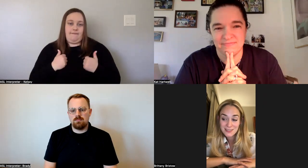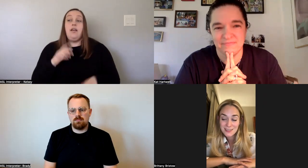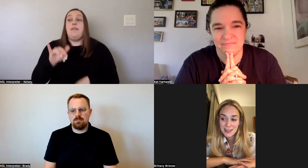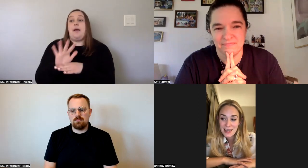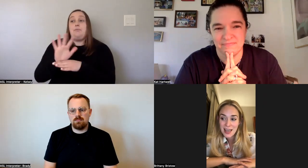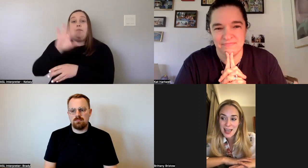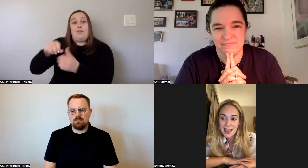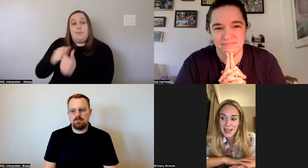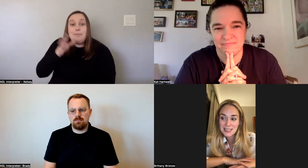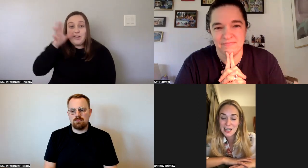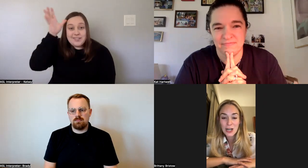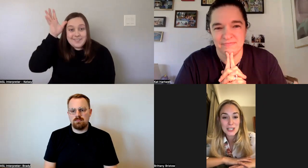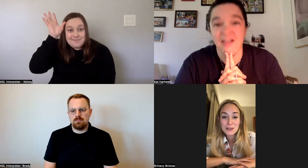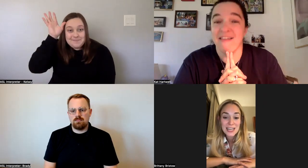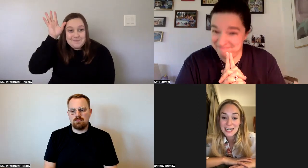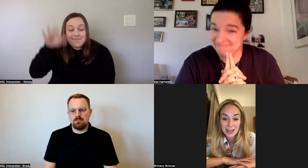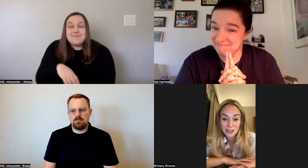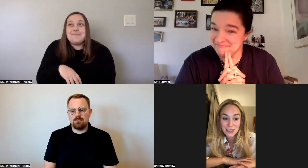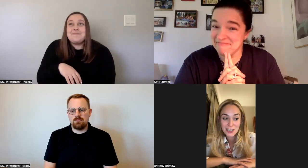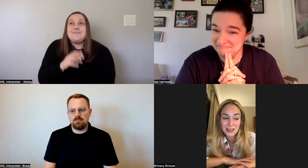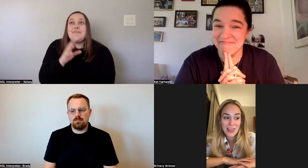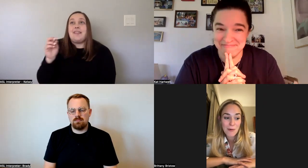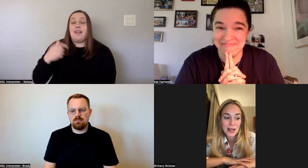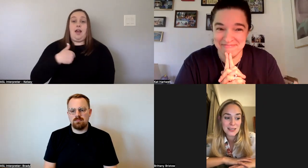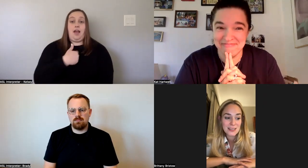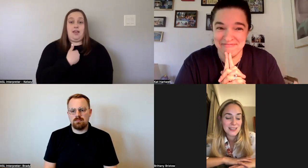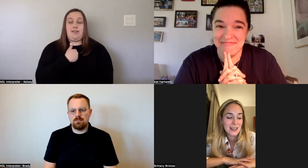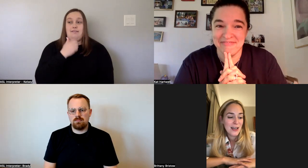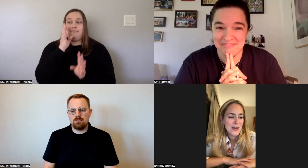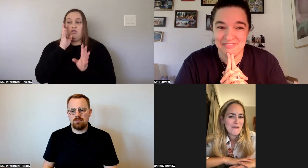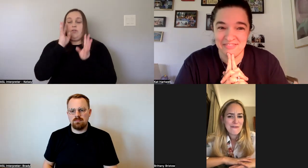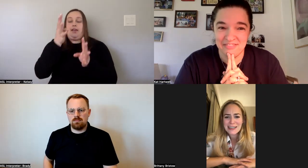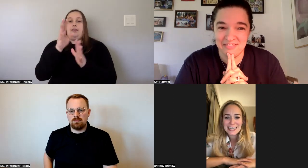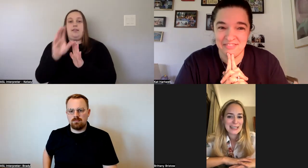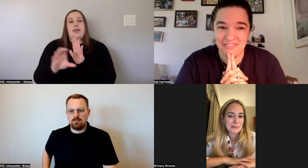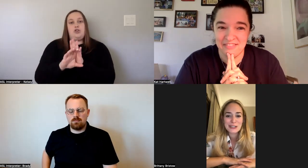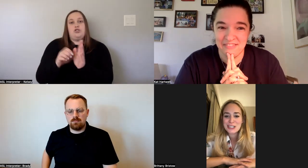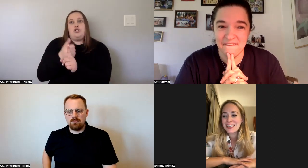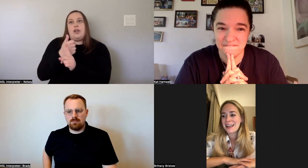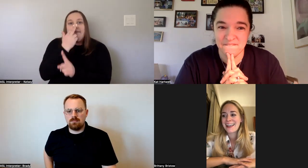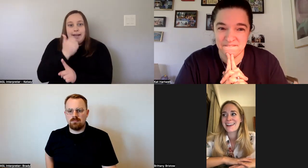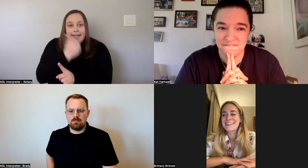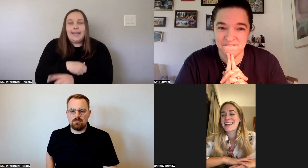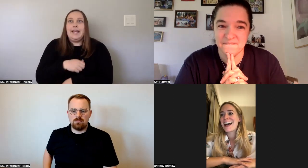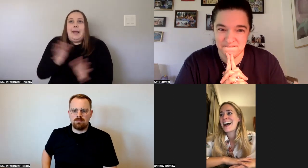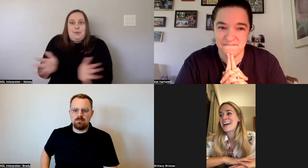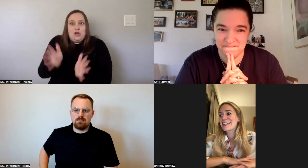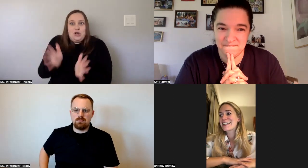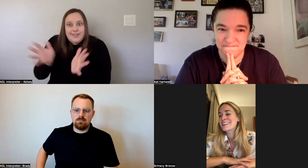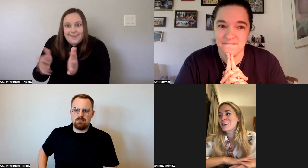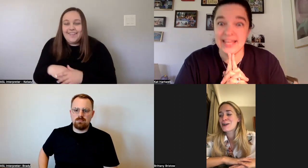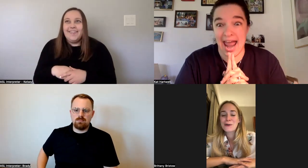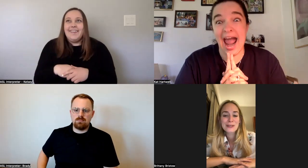parents, and I got to create a character that was funny and pushy and